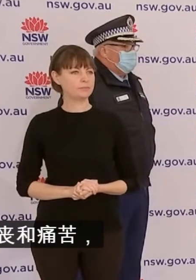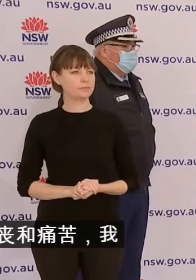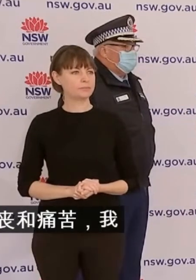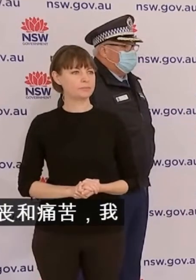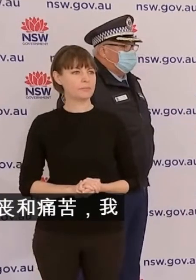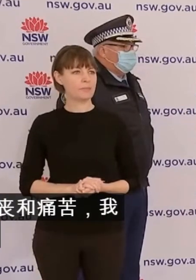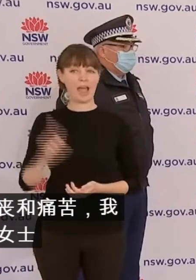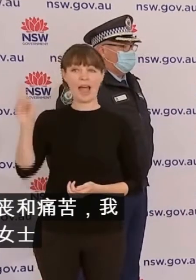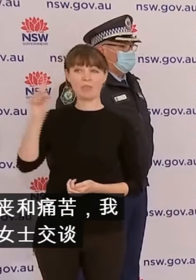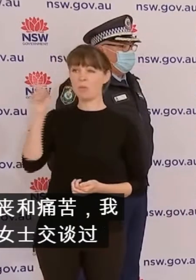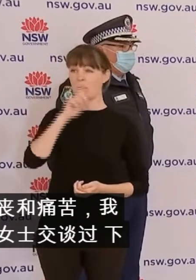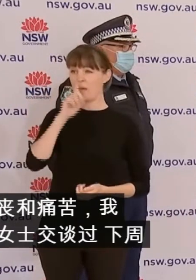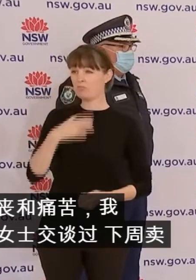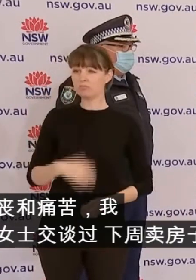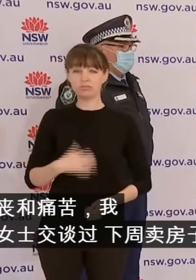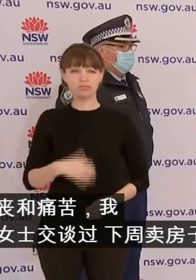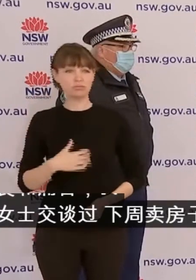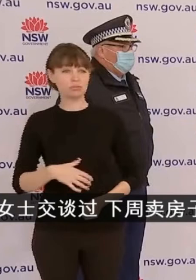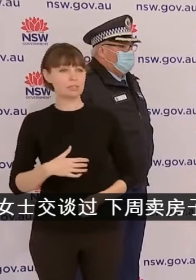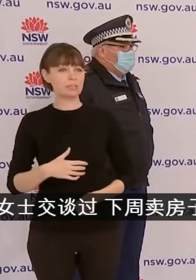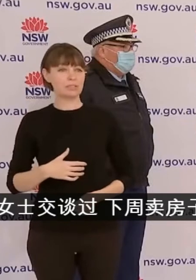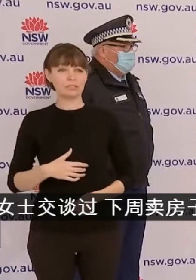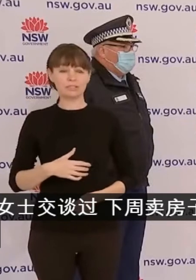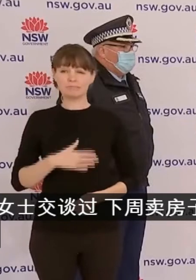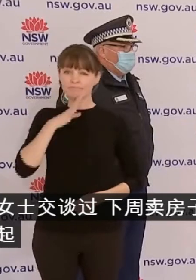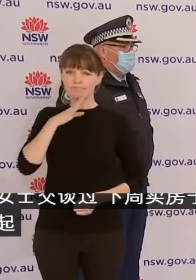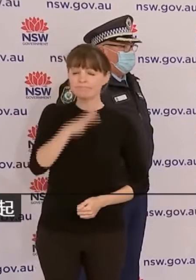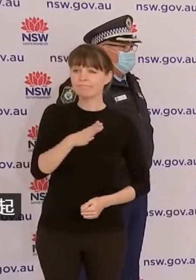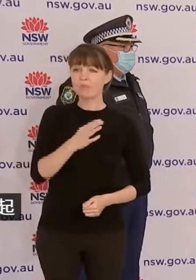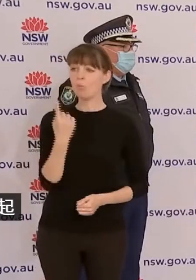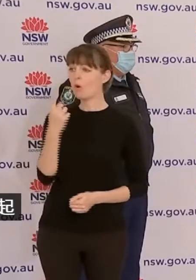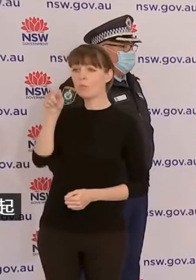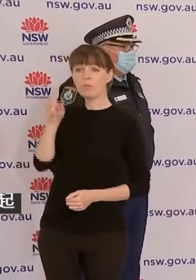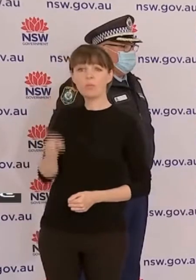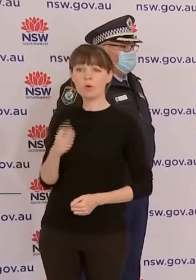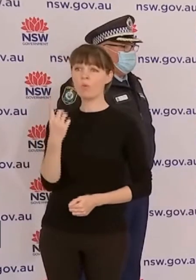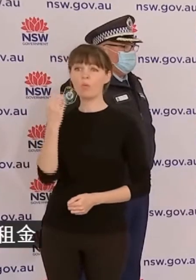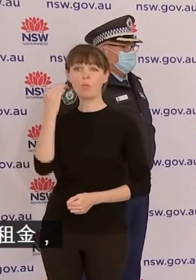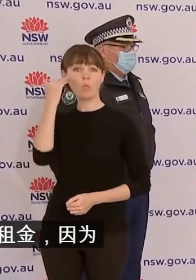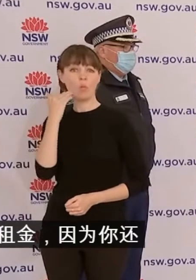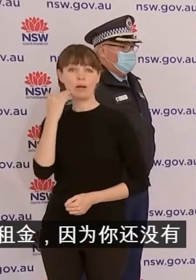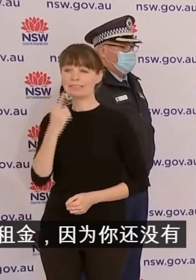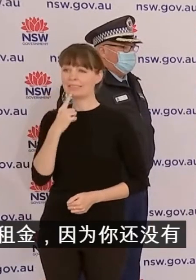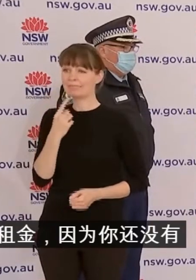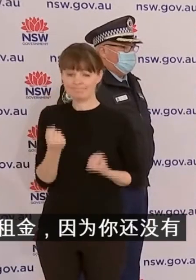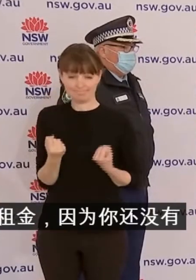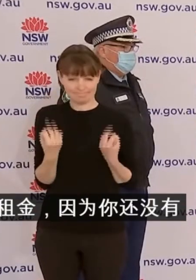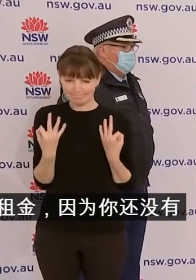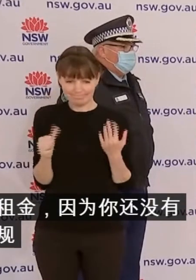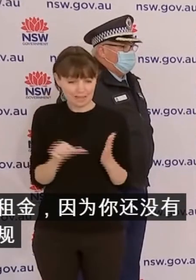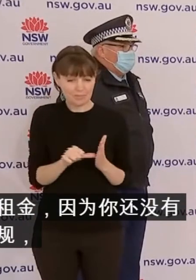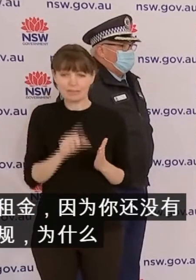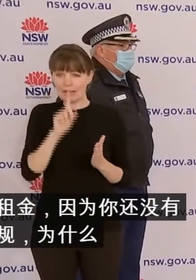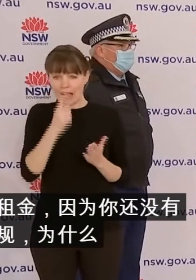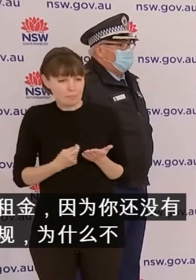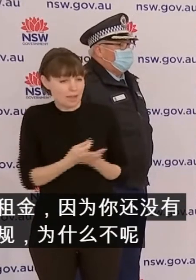frustration and pain. I spoke to a lady today who has to sell her house next week because she can't pay the rent that the landlords are demanding from her because you haven't instituted